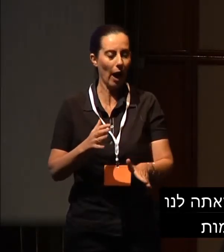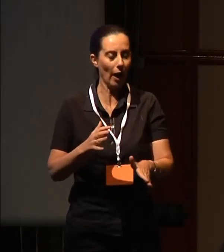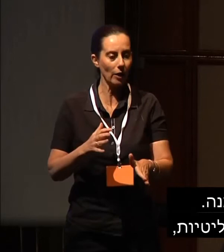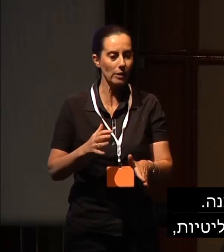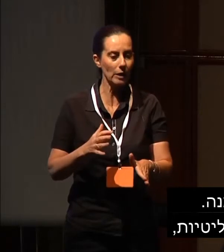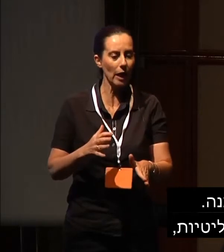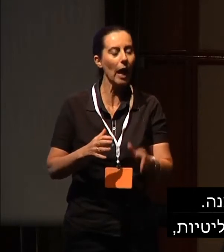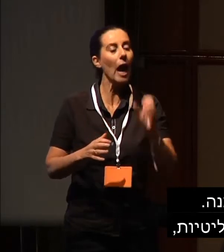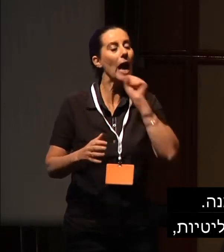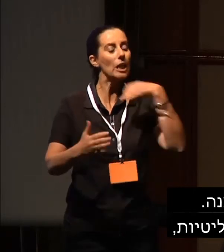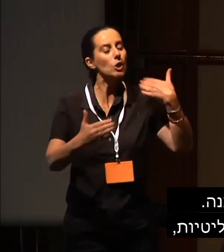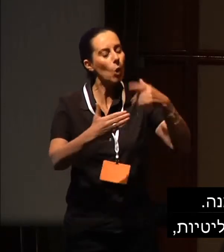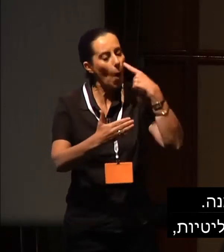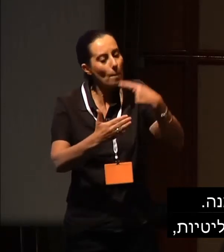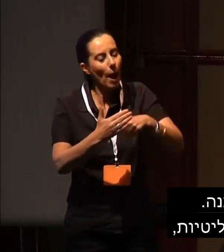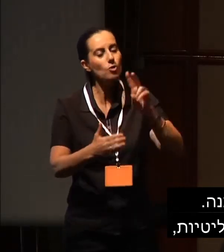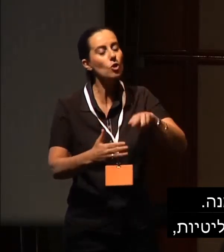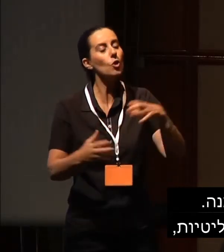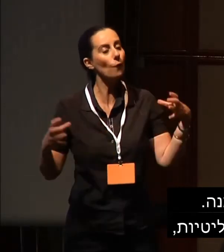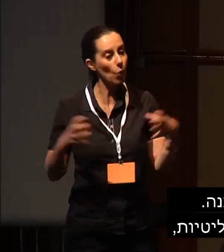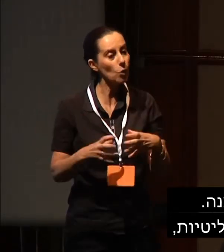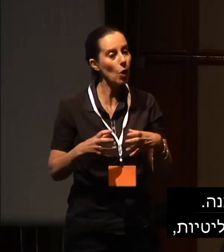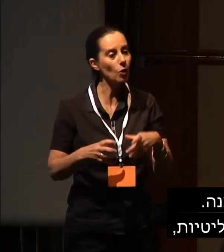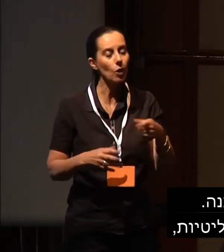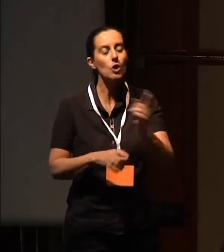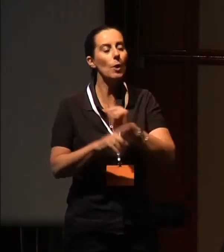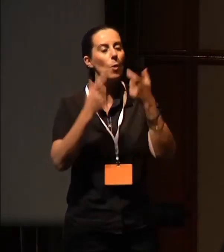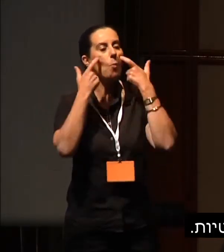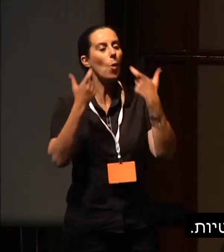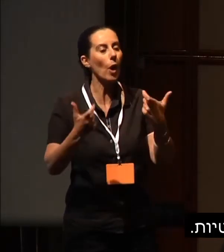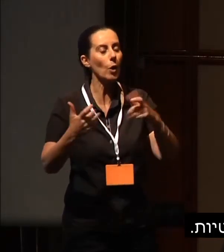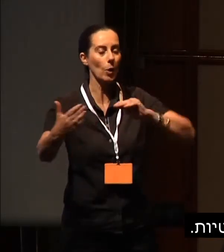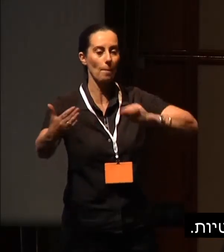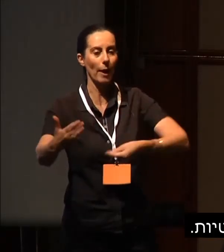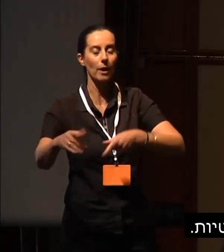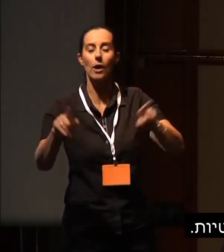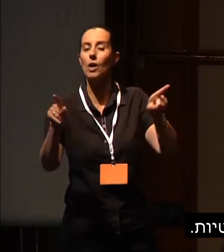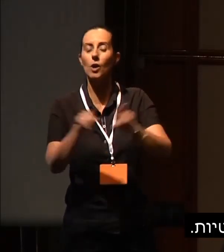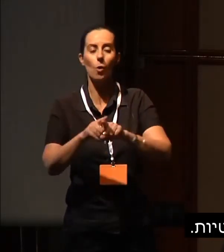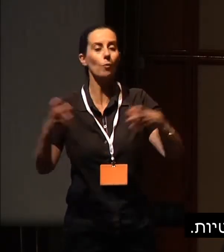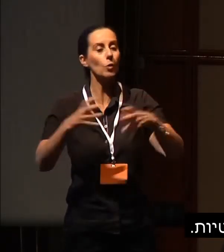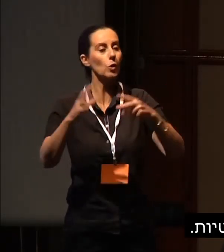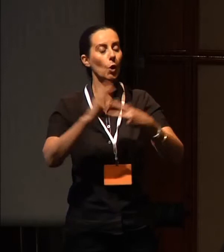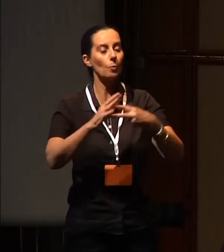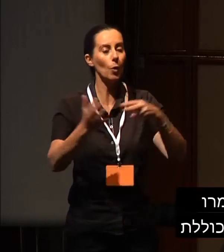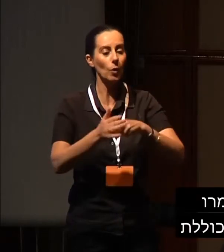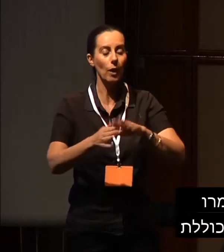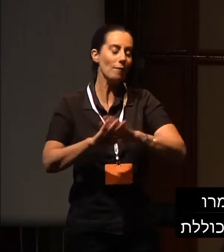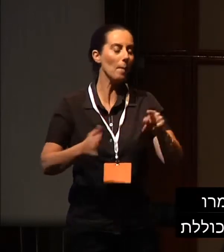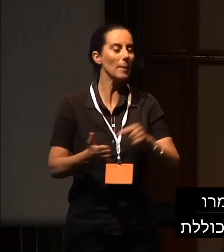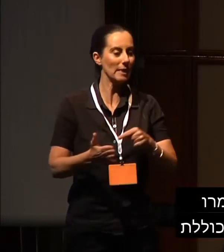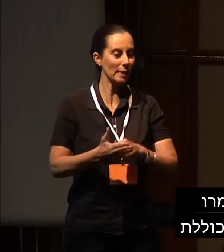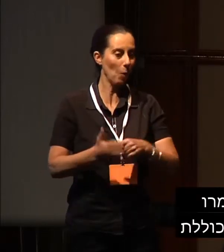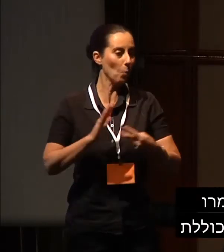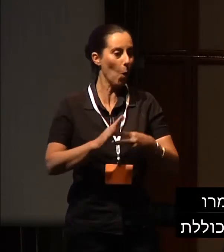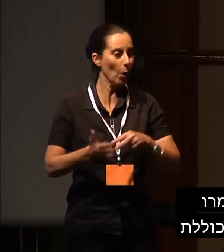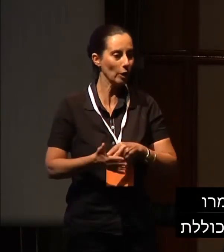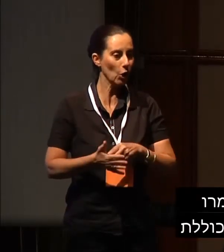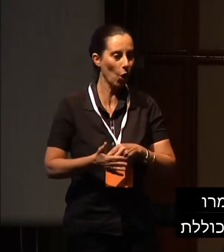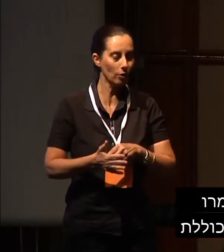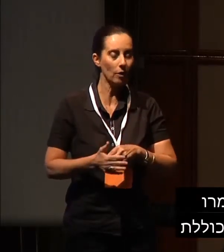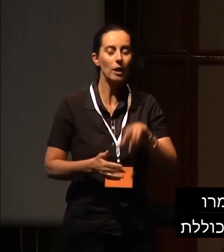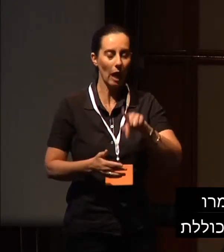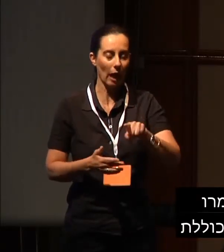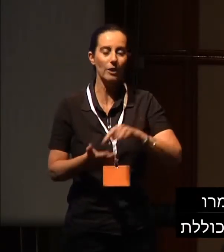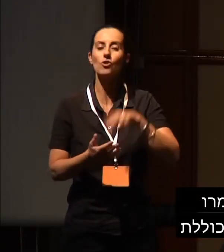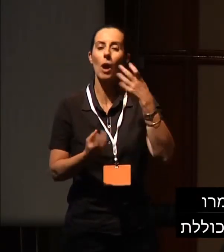specific groups have been left out of the convention, for example, political groups, just because of political reasons. So a number of authors have said that even